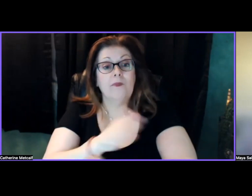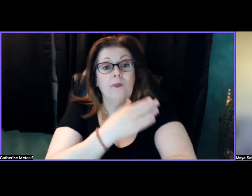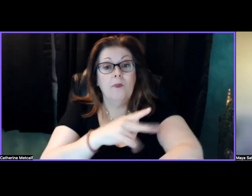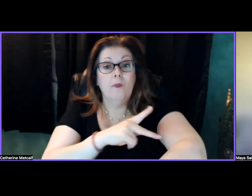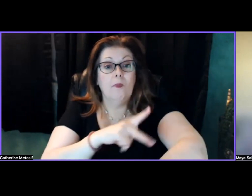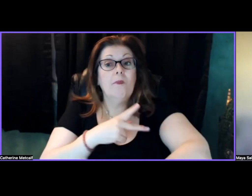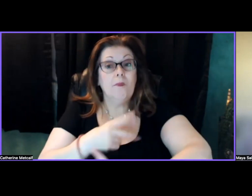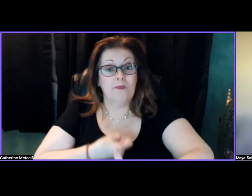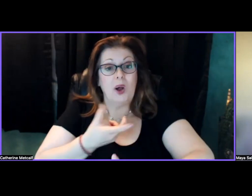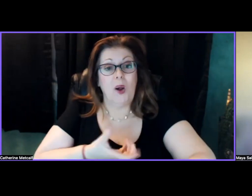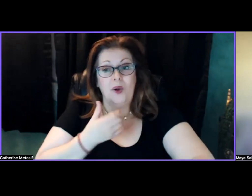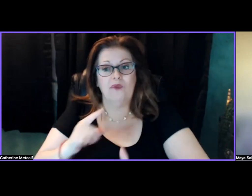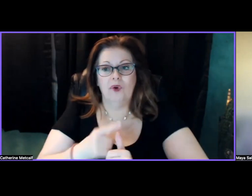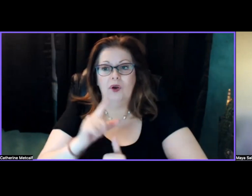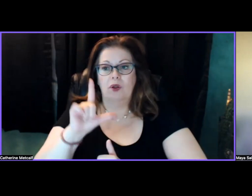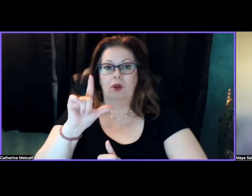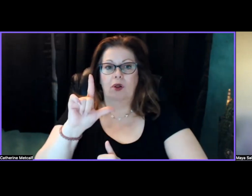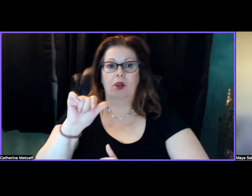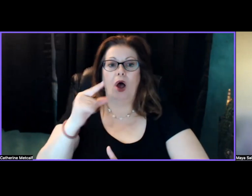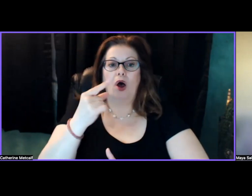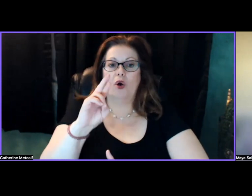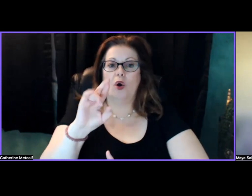first poem is called Logarithm 14.